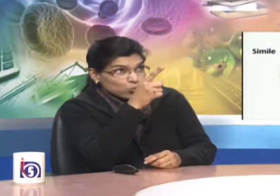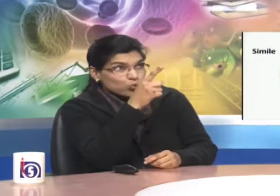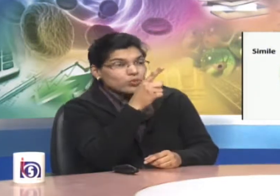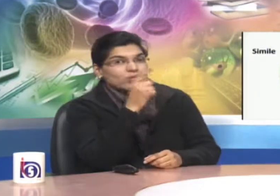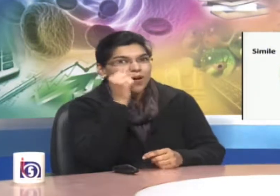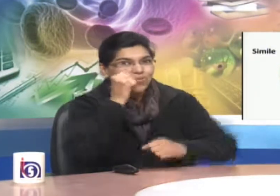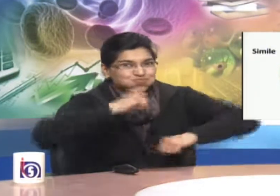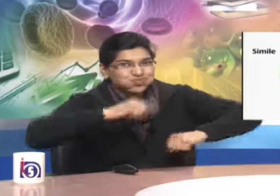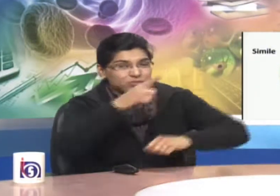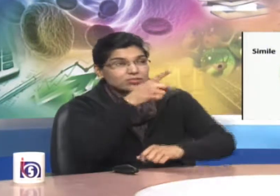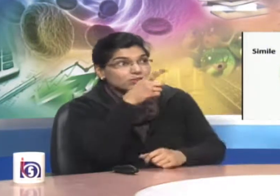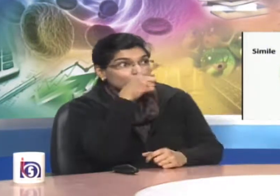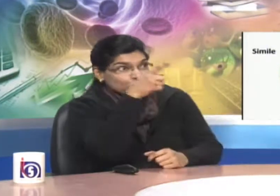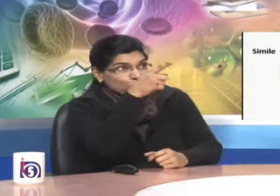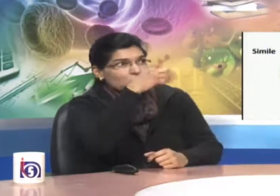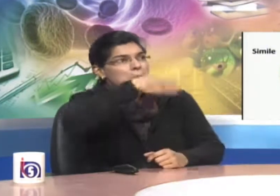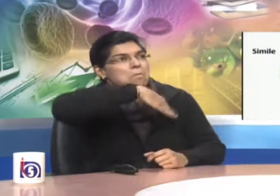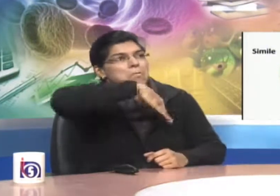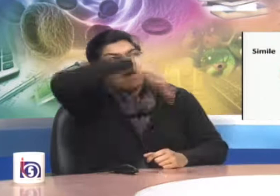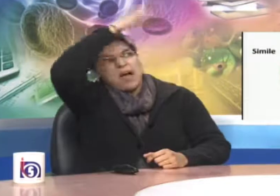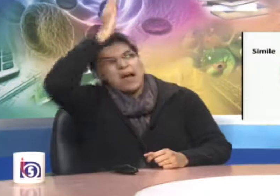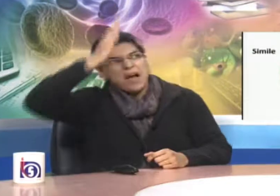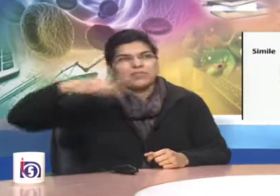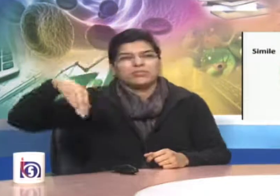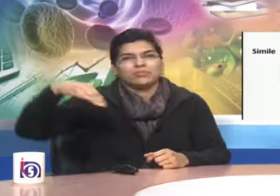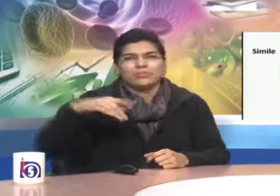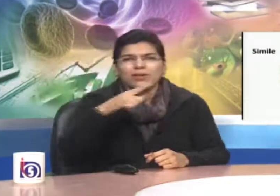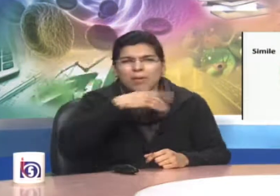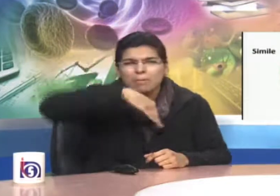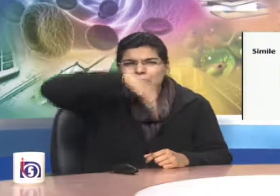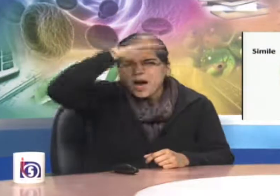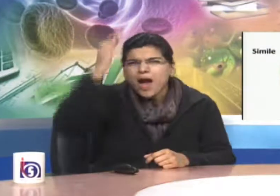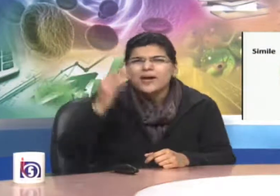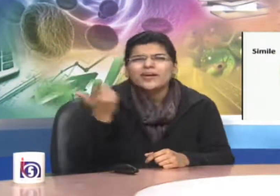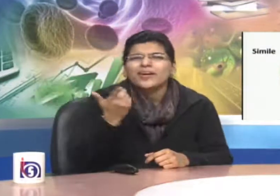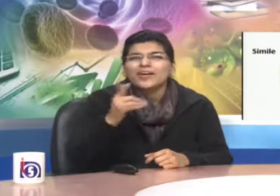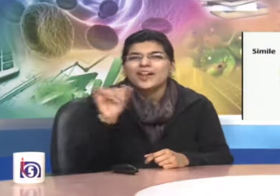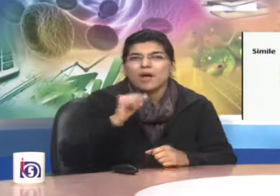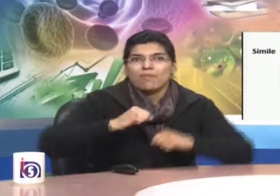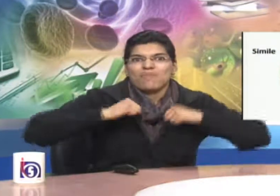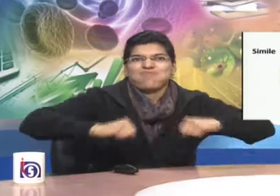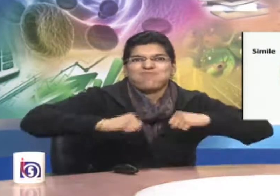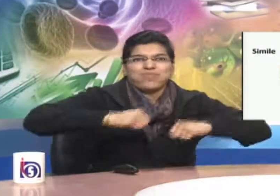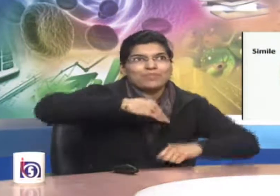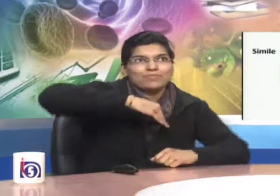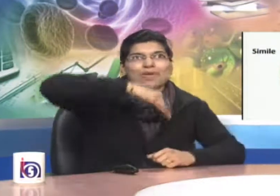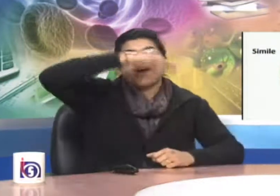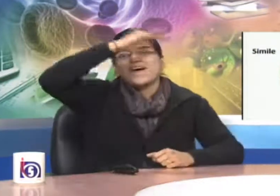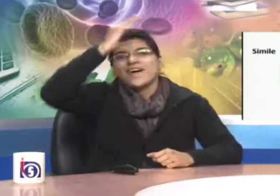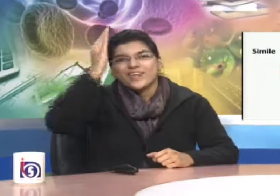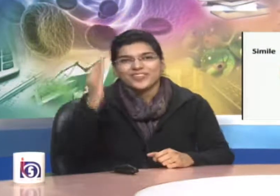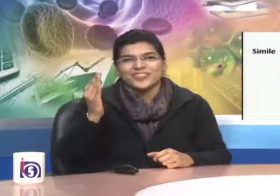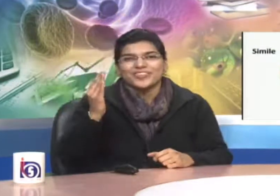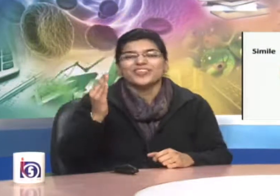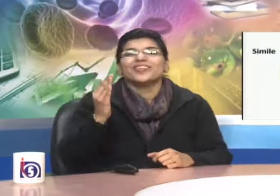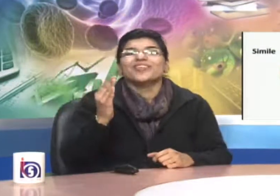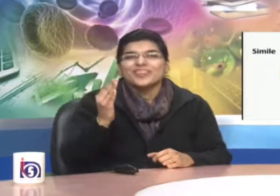you are a mountain.